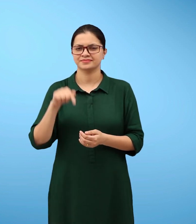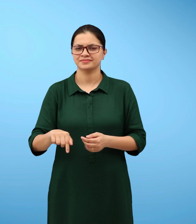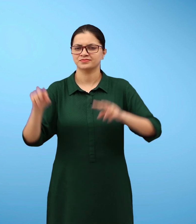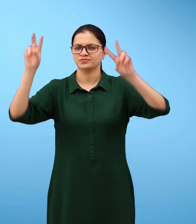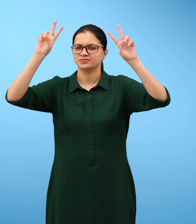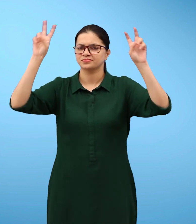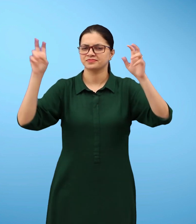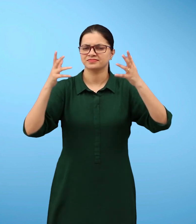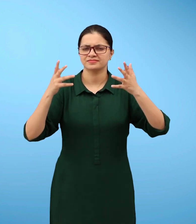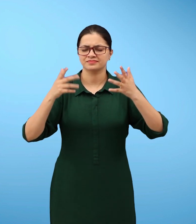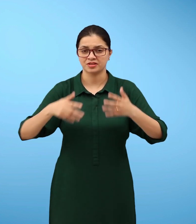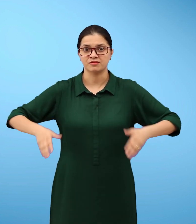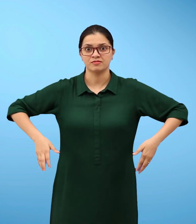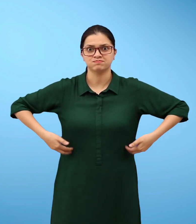The story of the Monkey King.